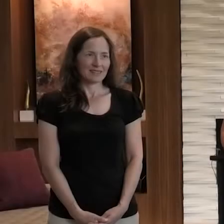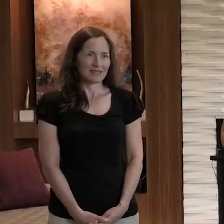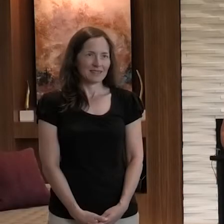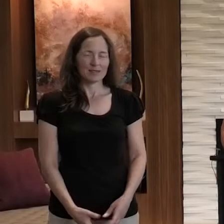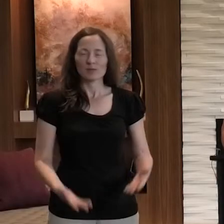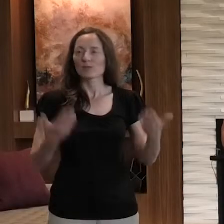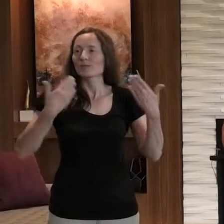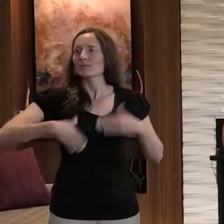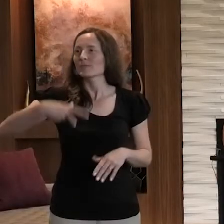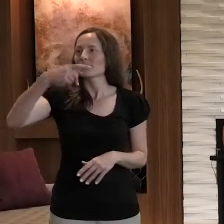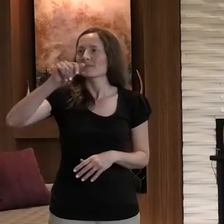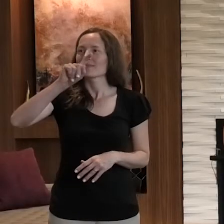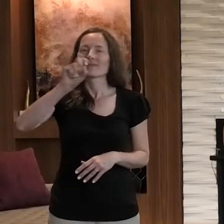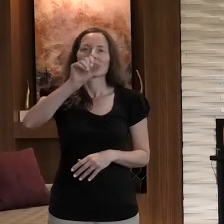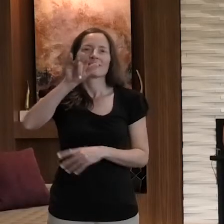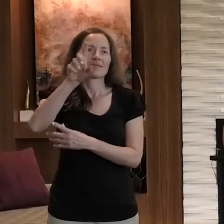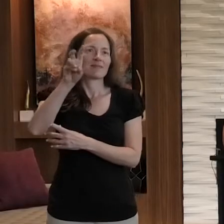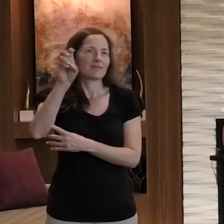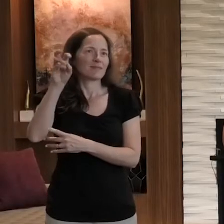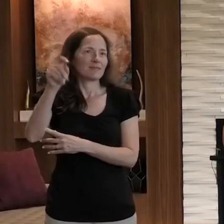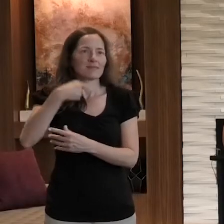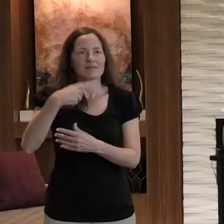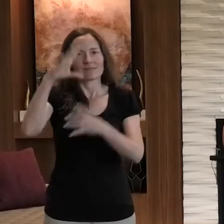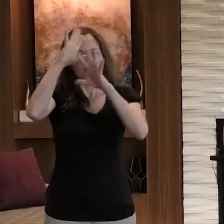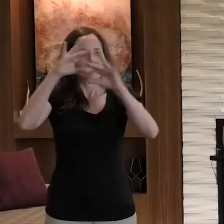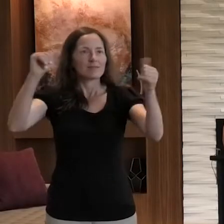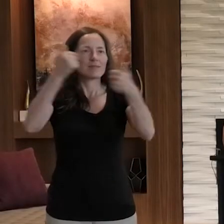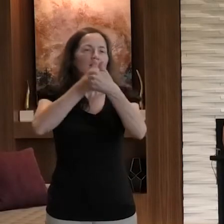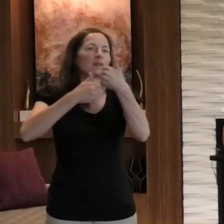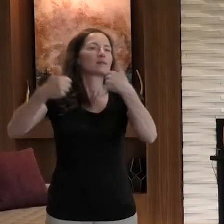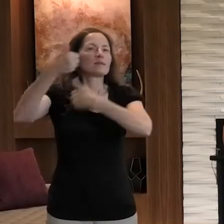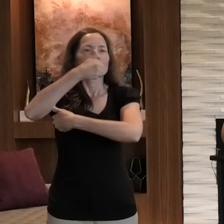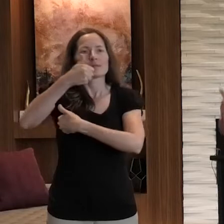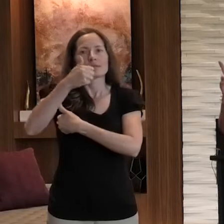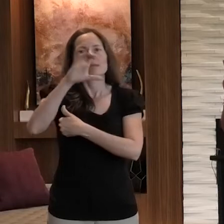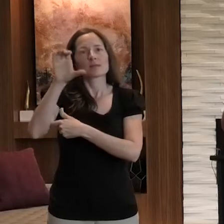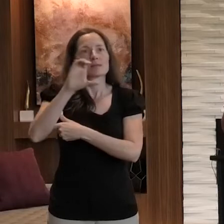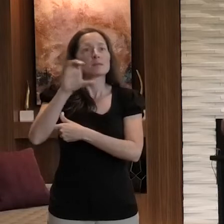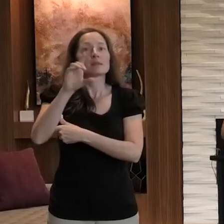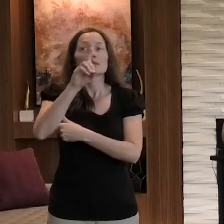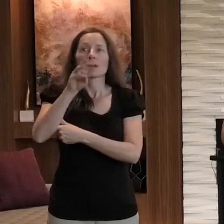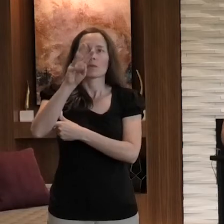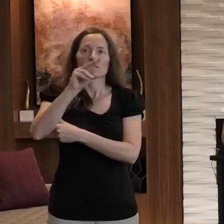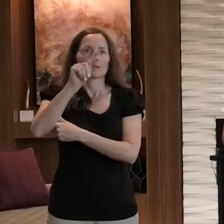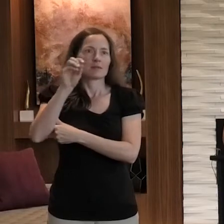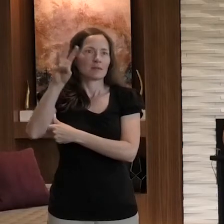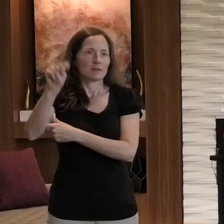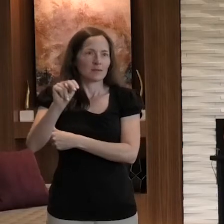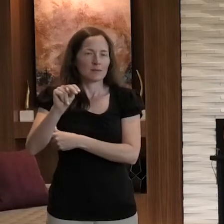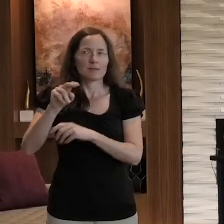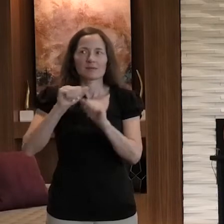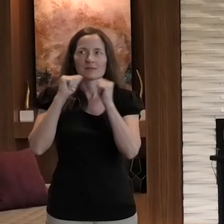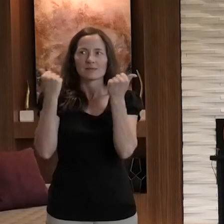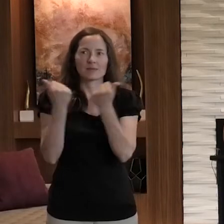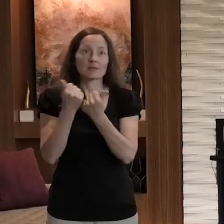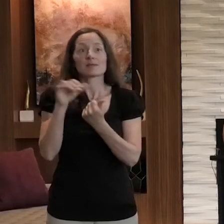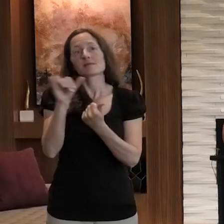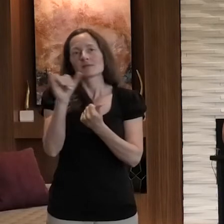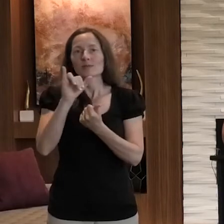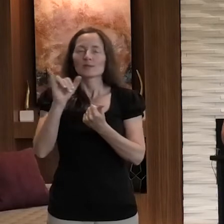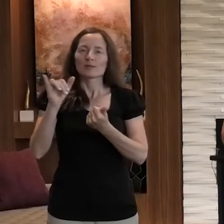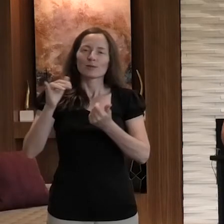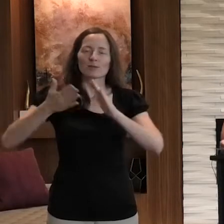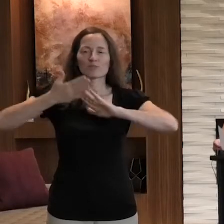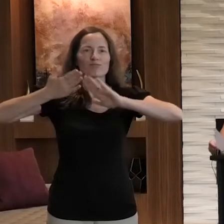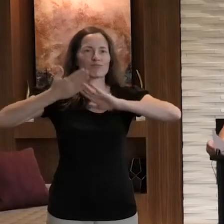I'm Pat Sylvester. I'm the president of the Columbia Downtown Housing Corporation and the master of ceremonies.